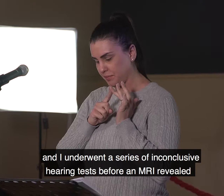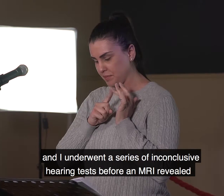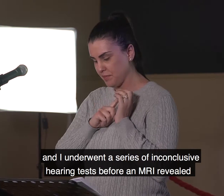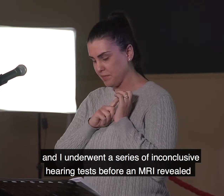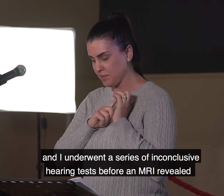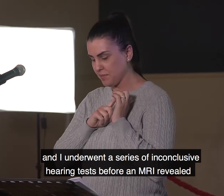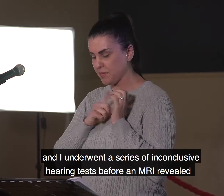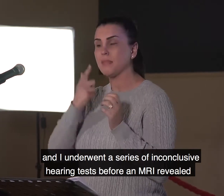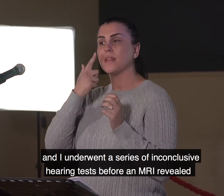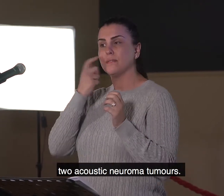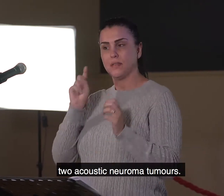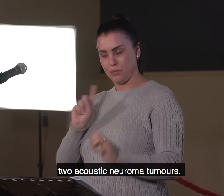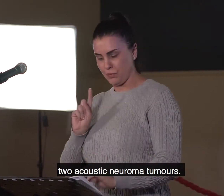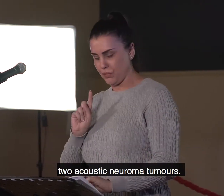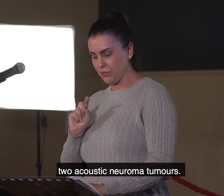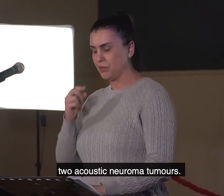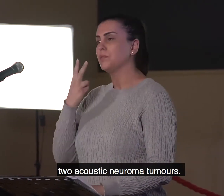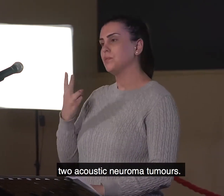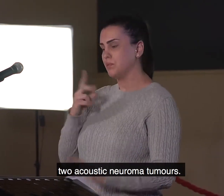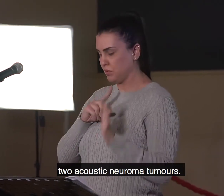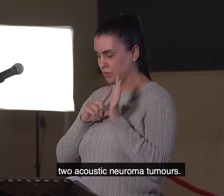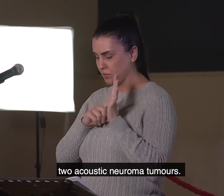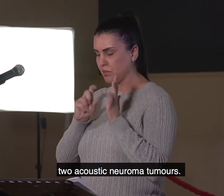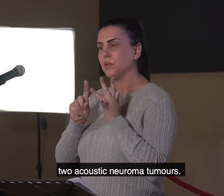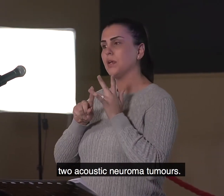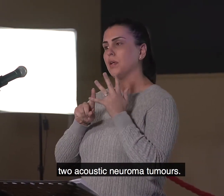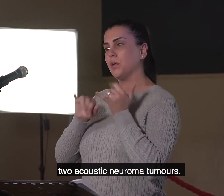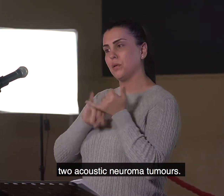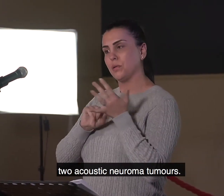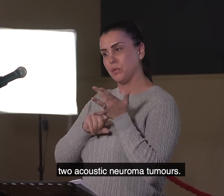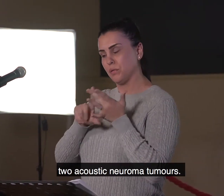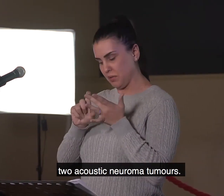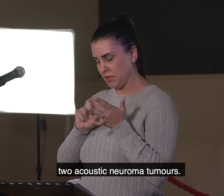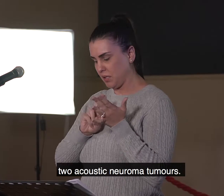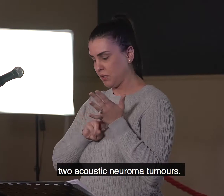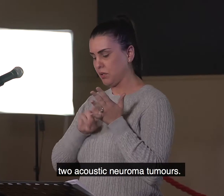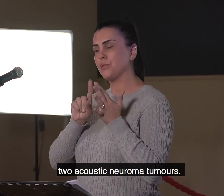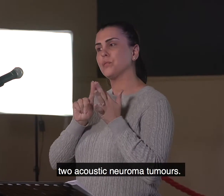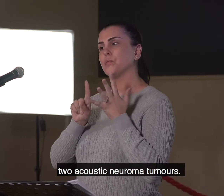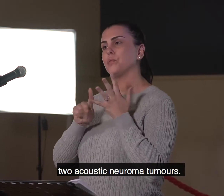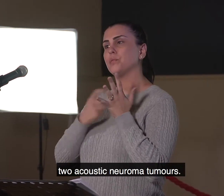MRI revealed 2 acoustic neuroma tumours.